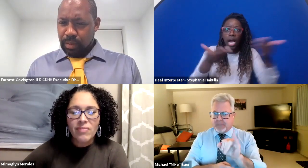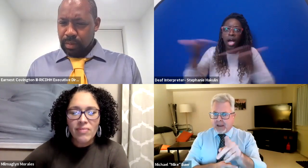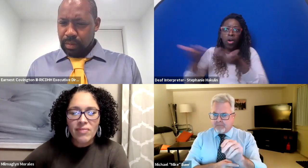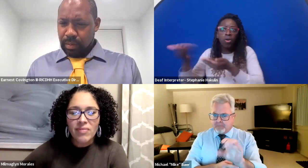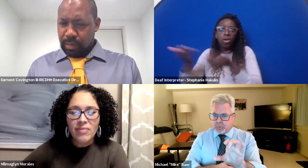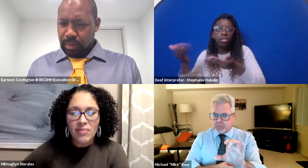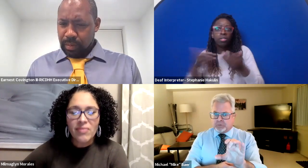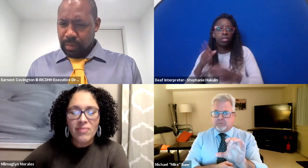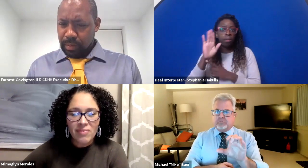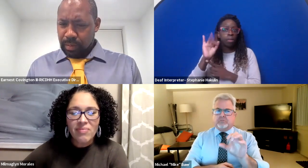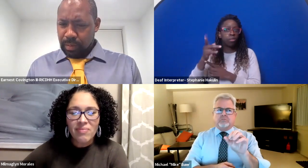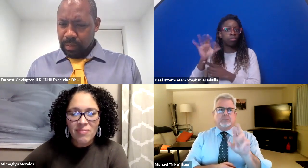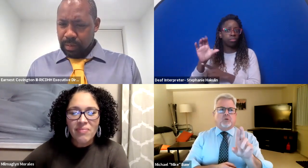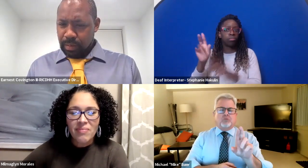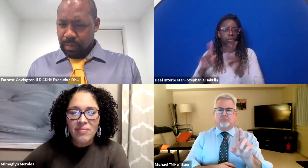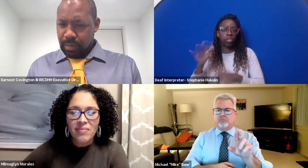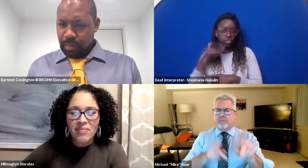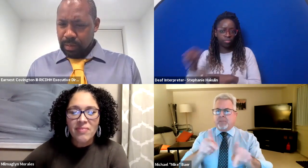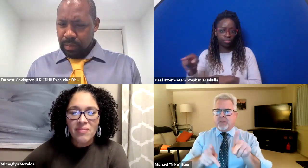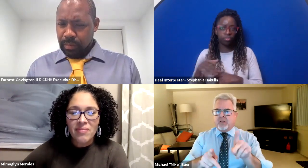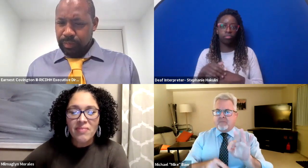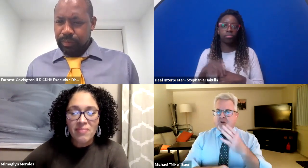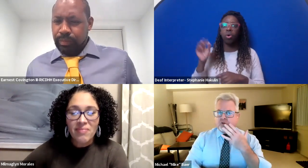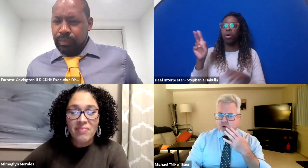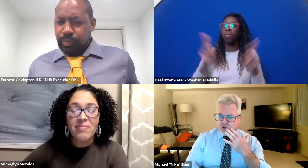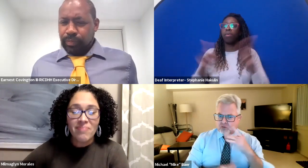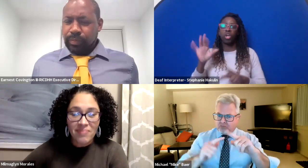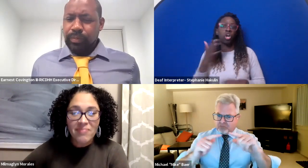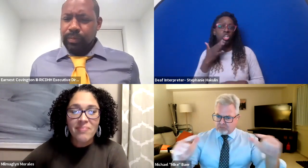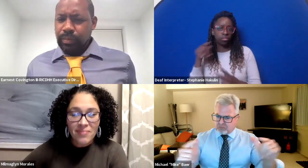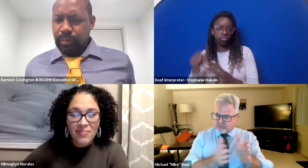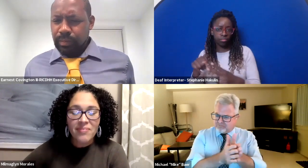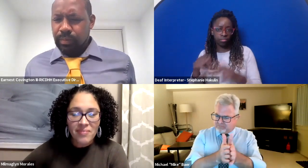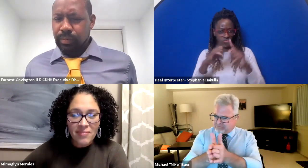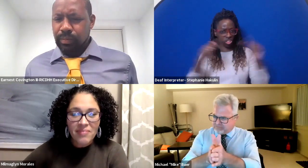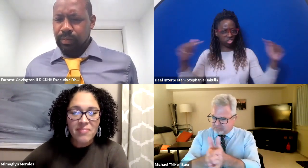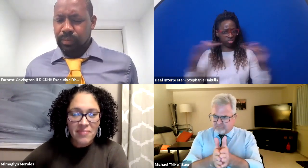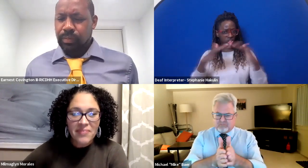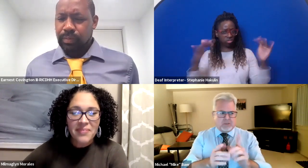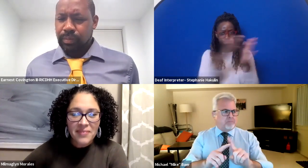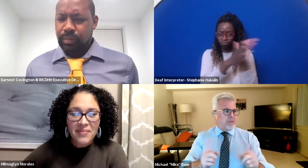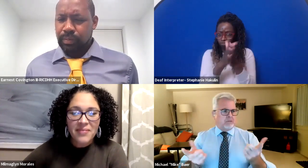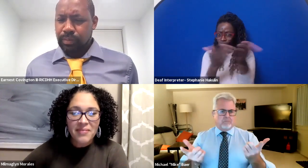and we are very eager to hire folks from the BIPOC community, people of color,